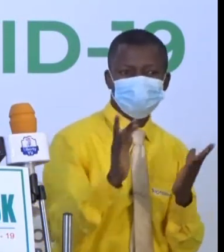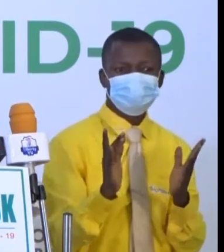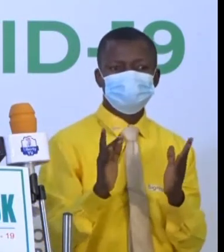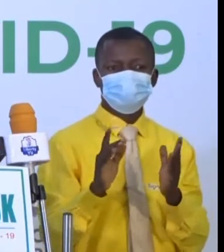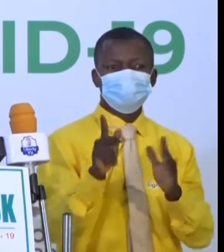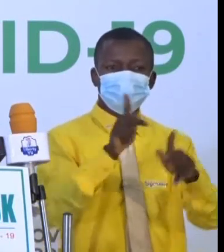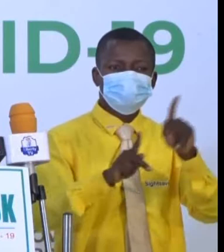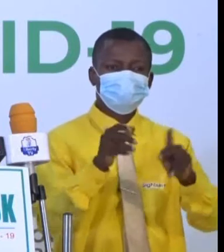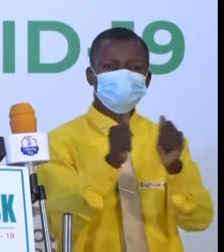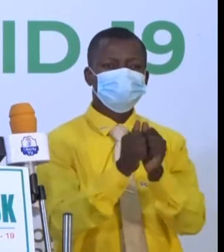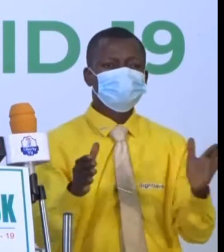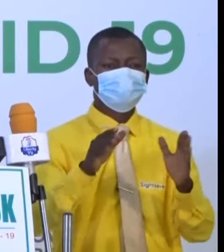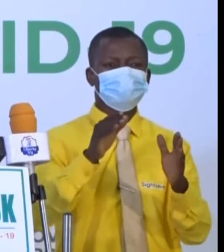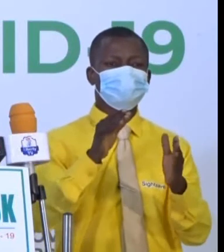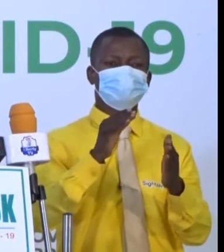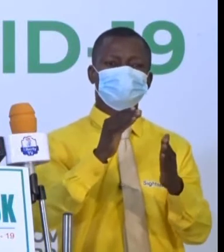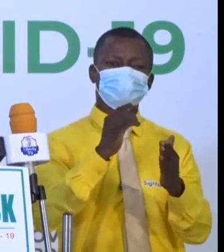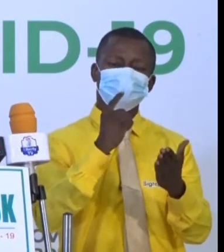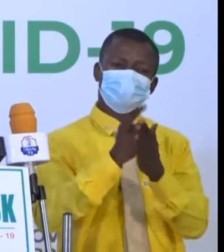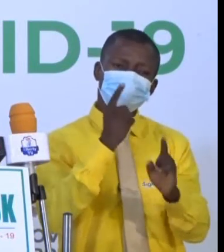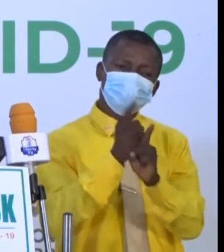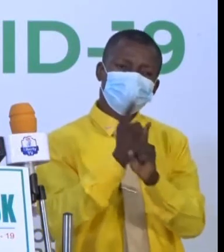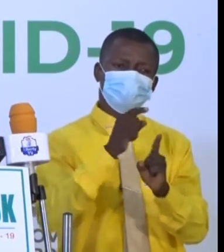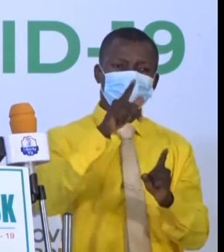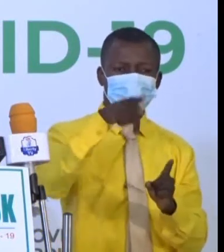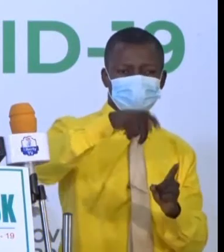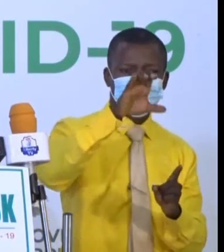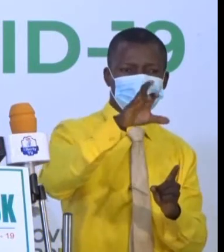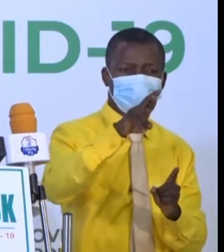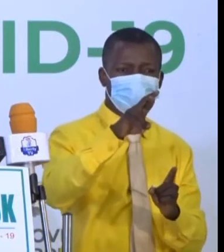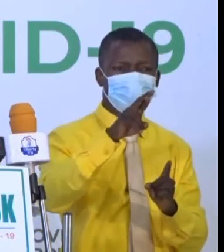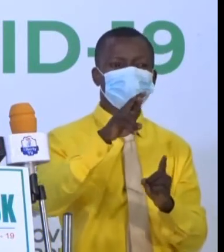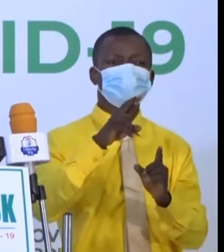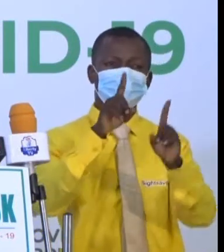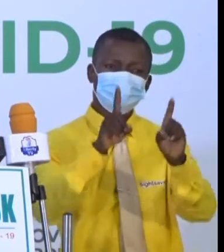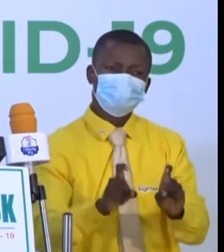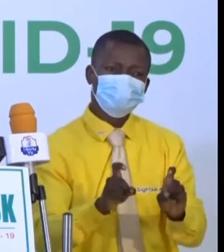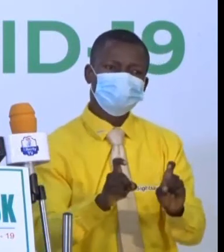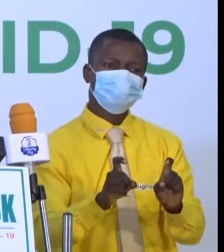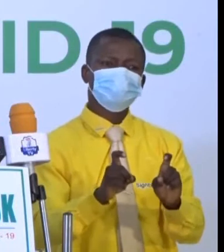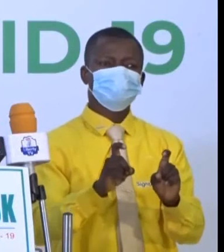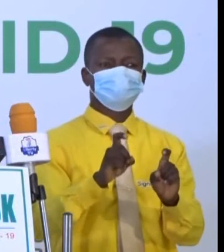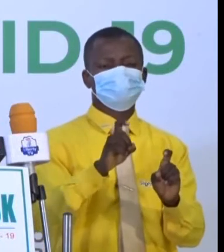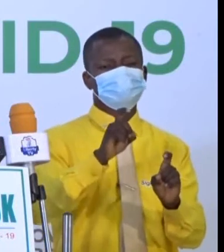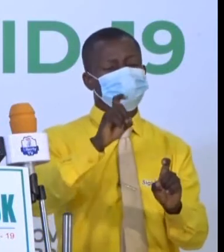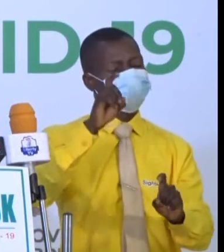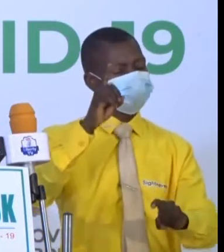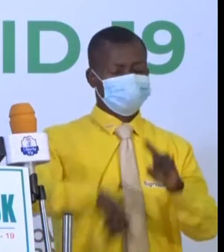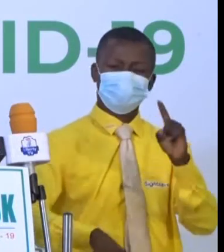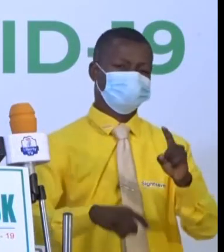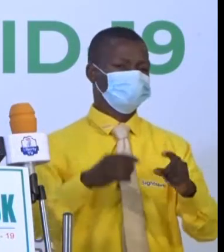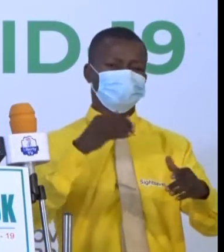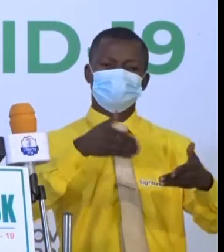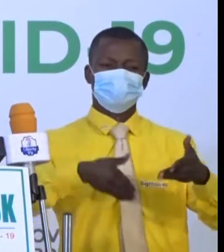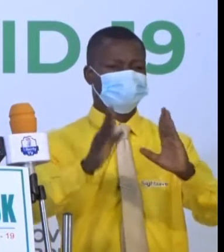Passengers without a valid PCR test or those with a result older than 96 hours will not be allowed